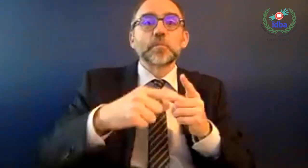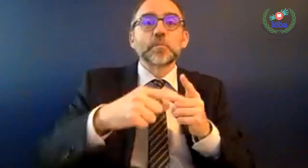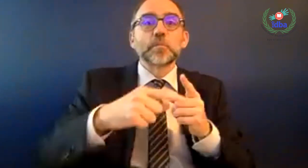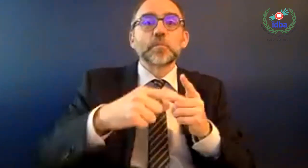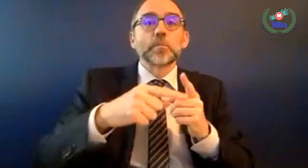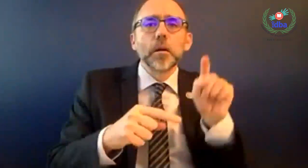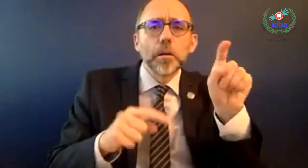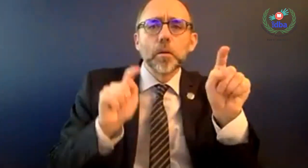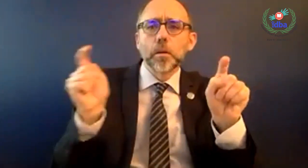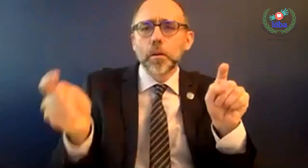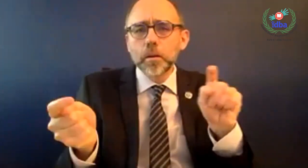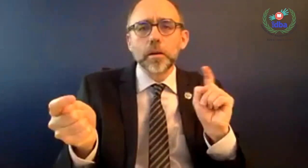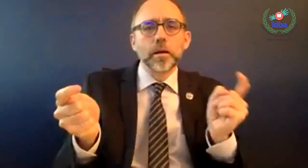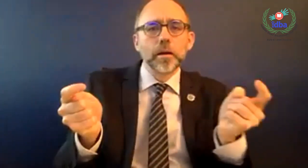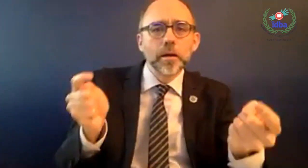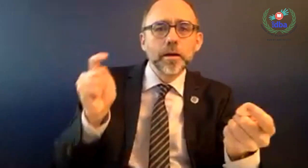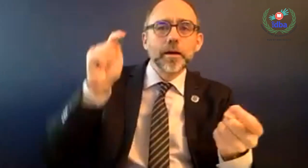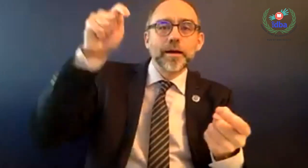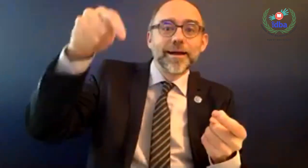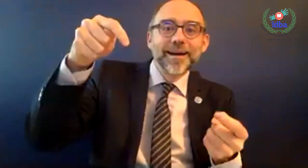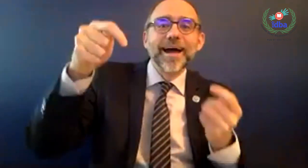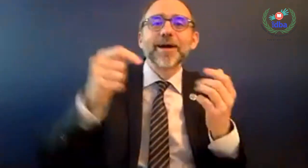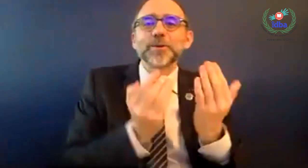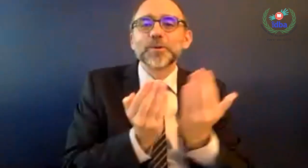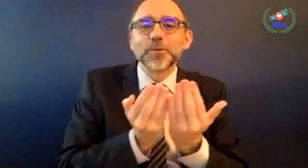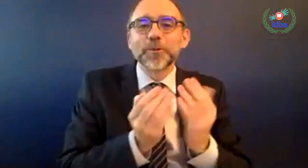Deaf Bilingual Academy, has the positive thing that they use,